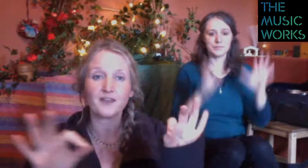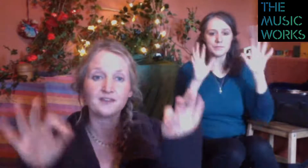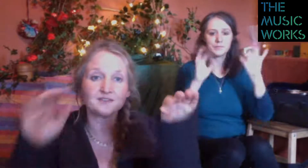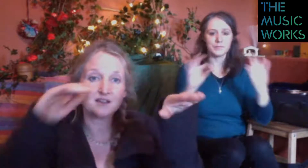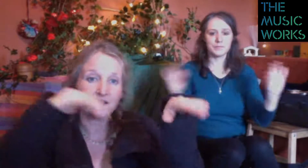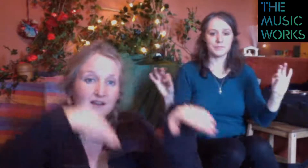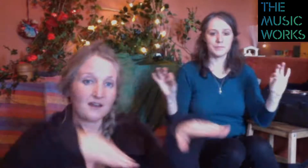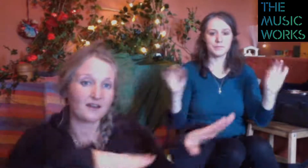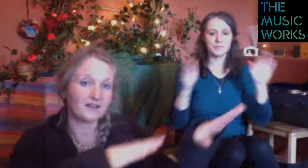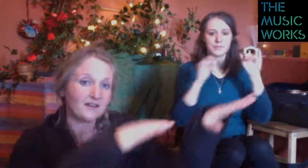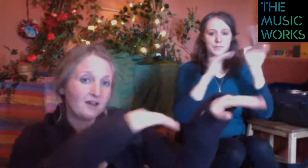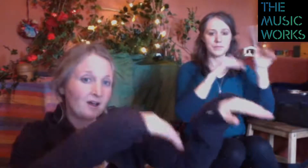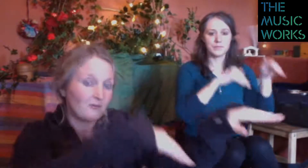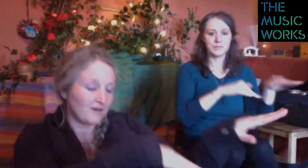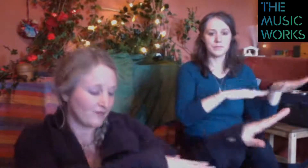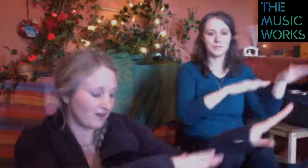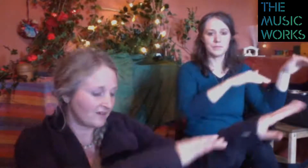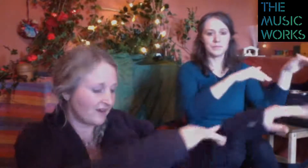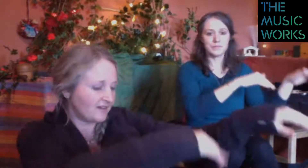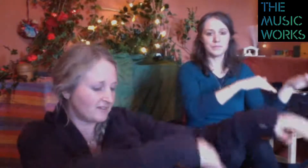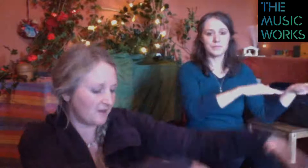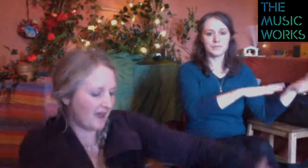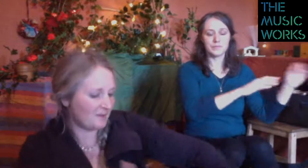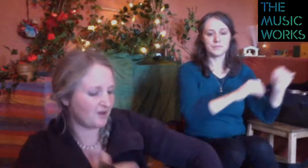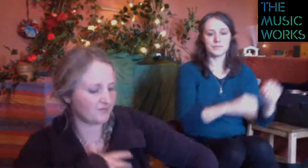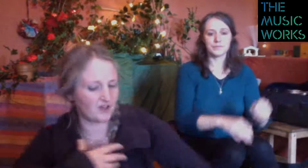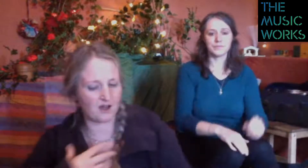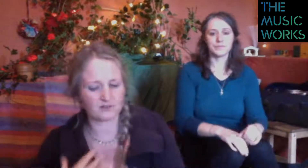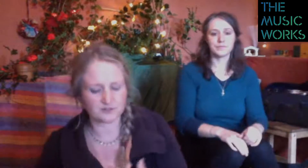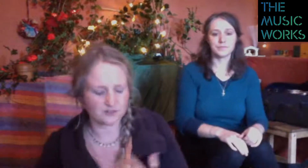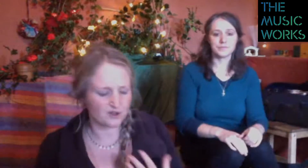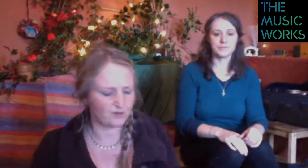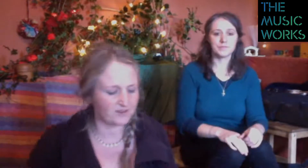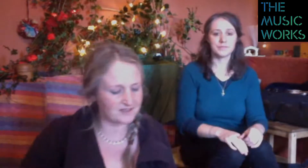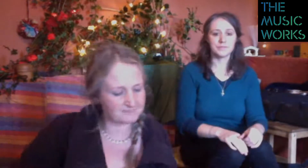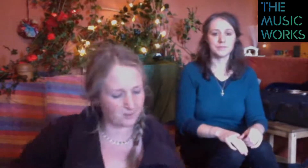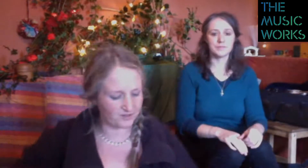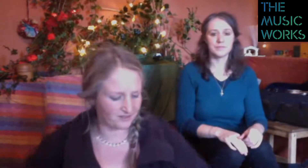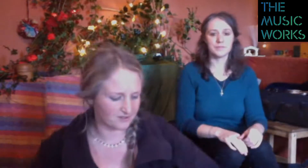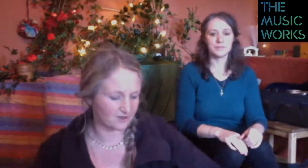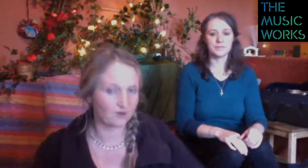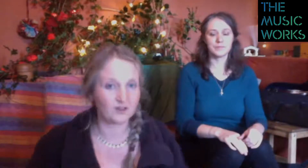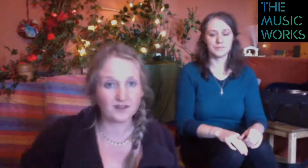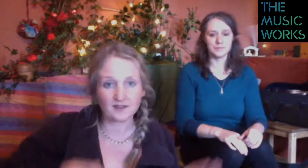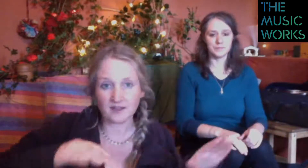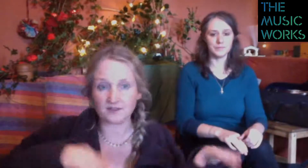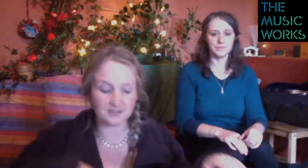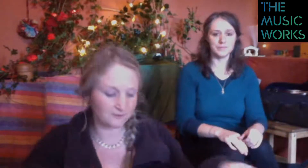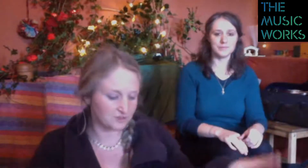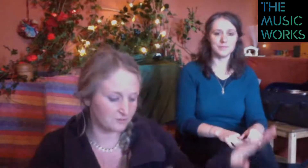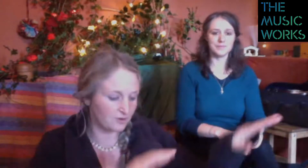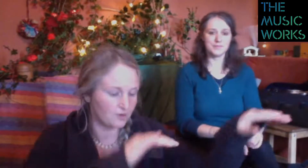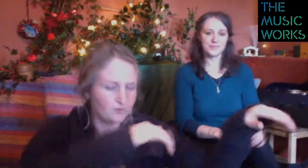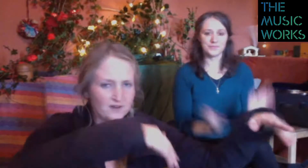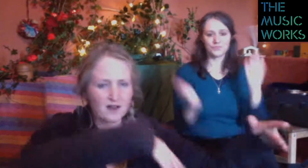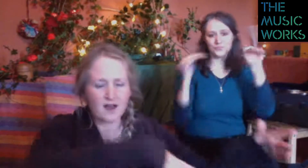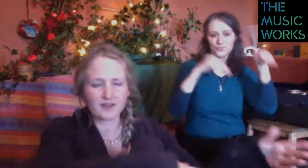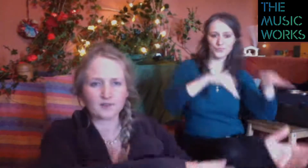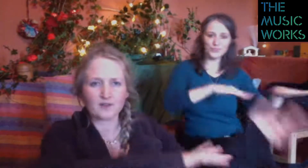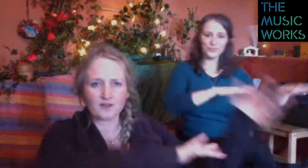peace like a river. And again, there's an element of dance to this. Embody the song and get yourself to move like a river and